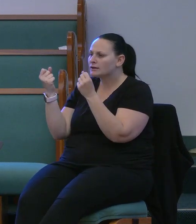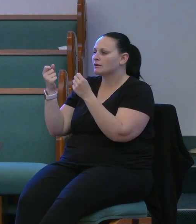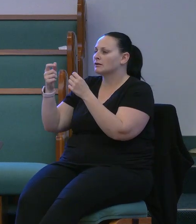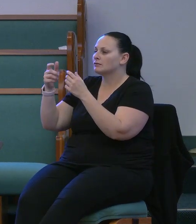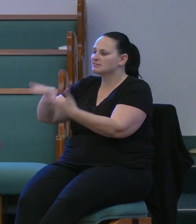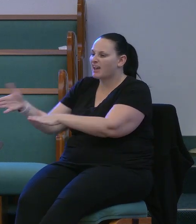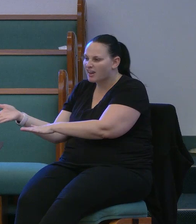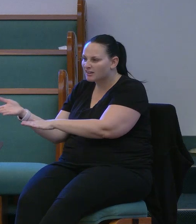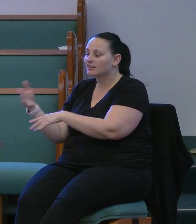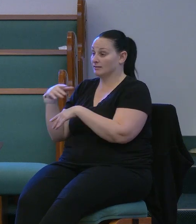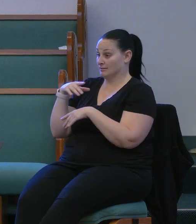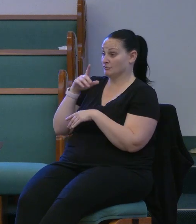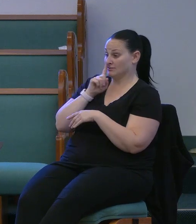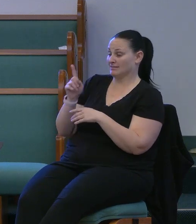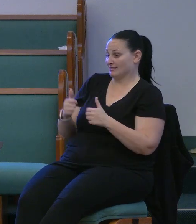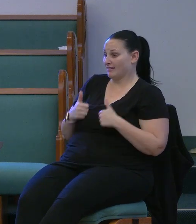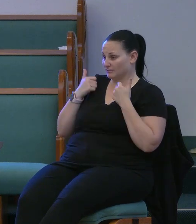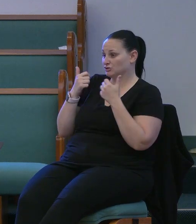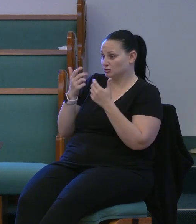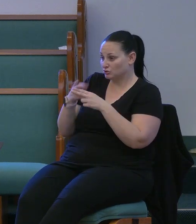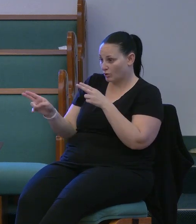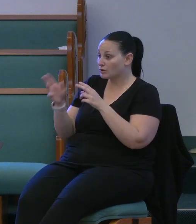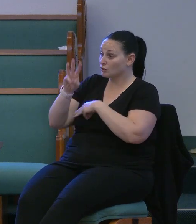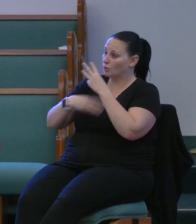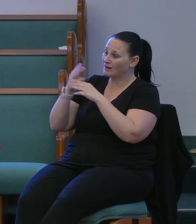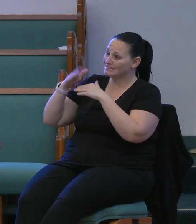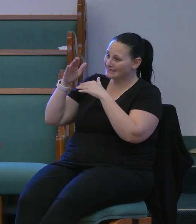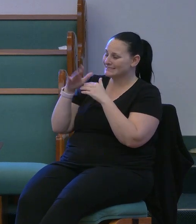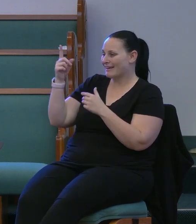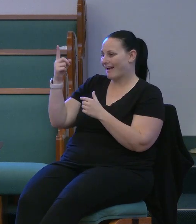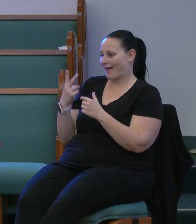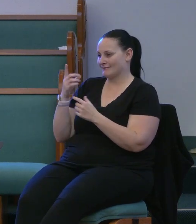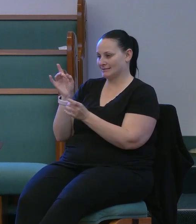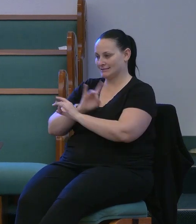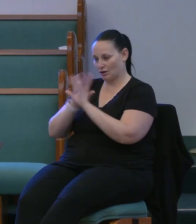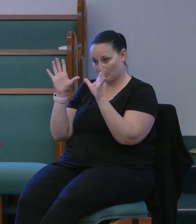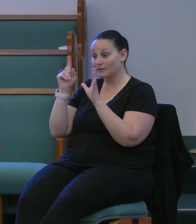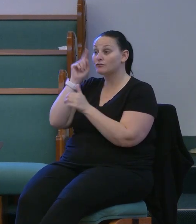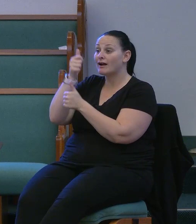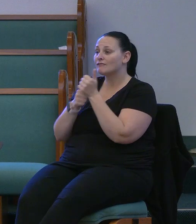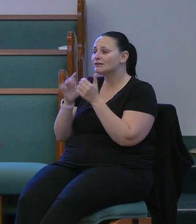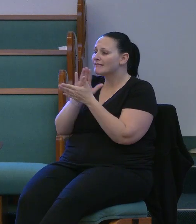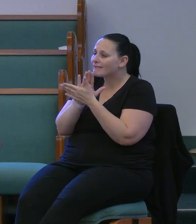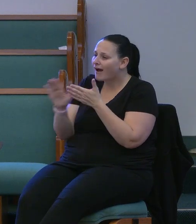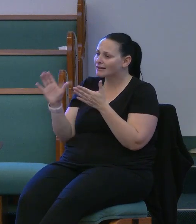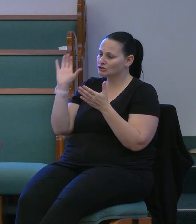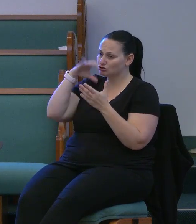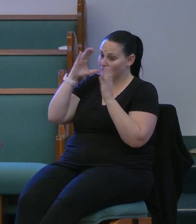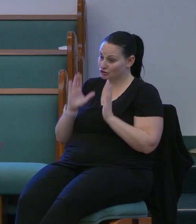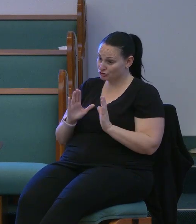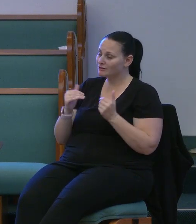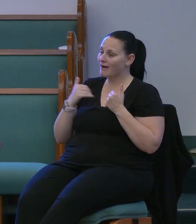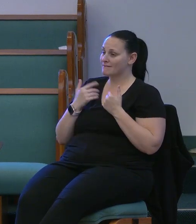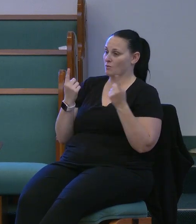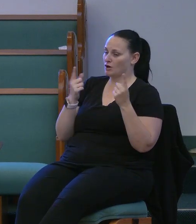lake. Life is short, and the world is at least half terrible. And for every kind stranger, there is